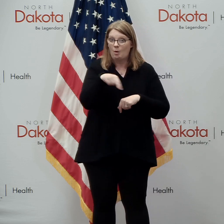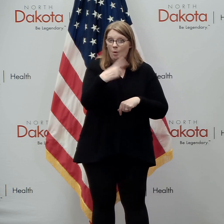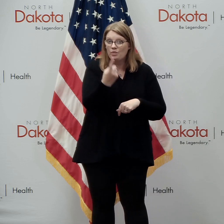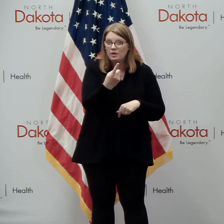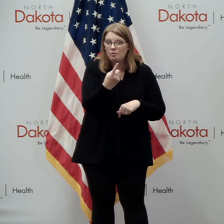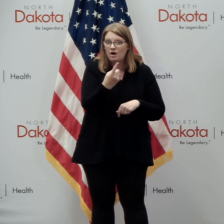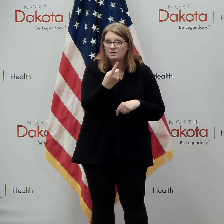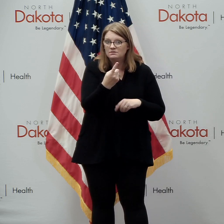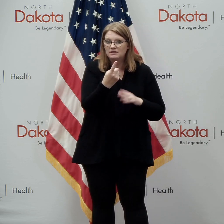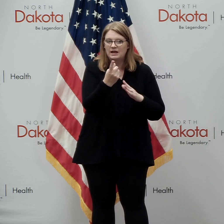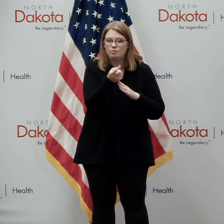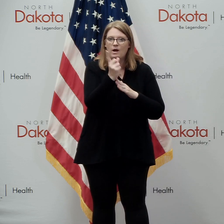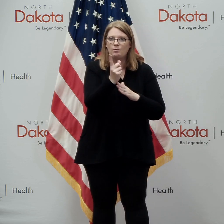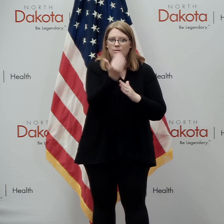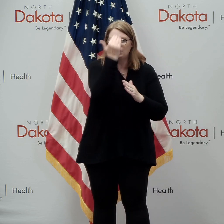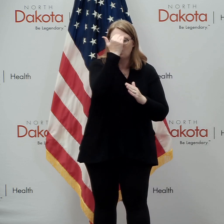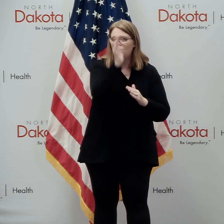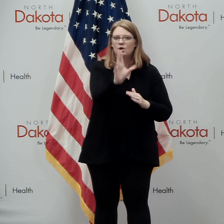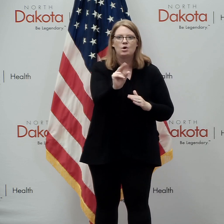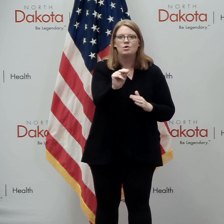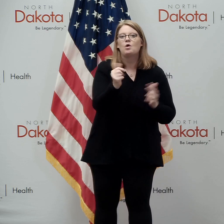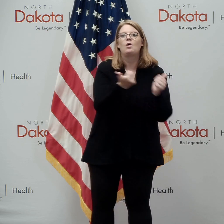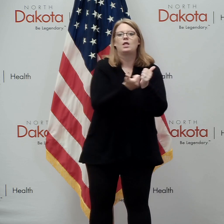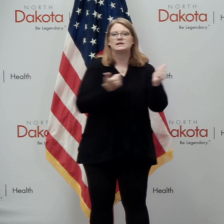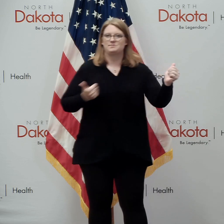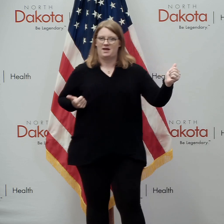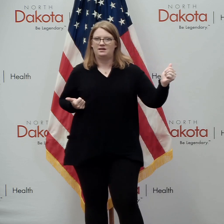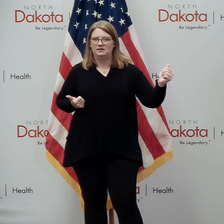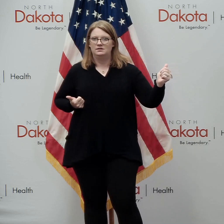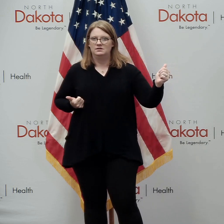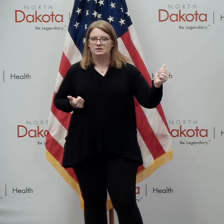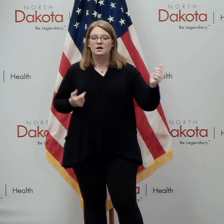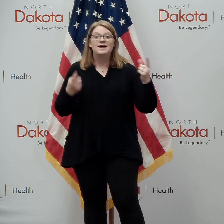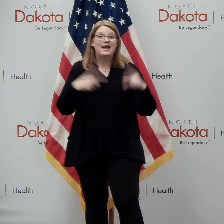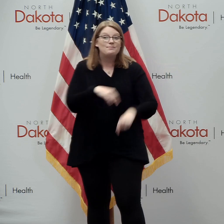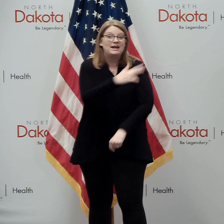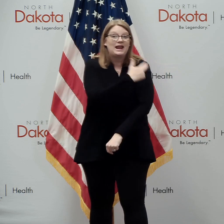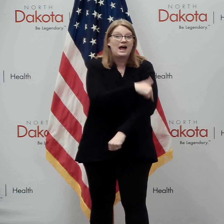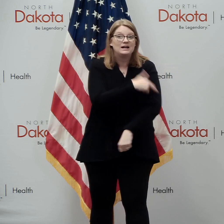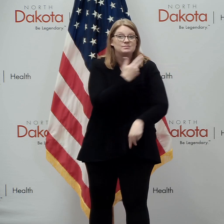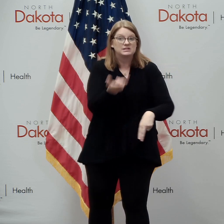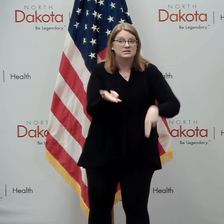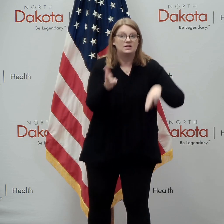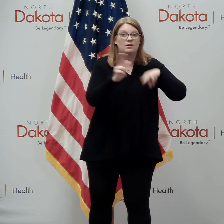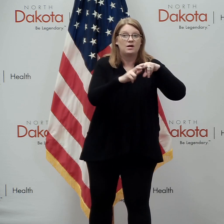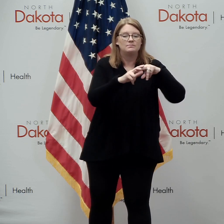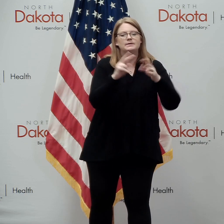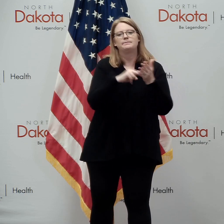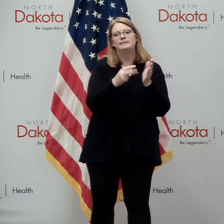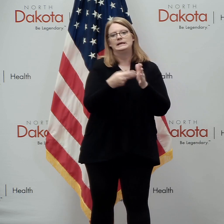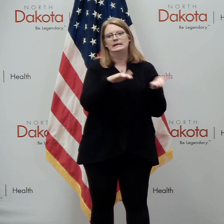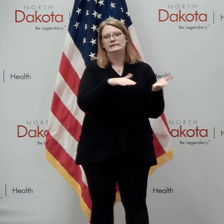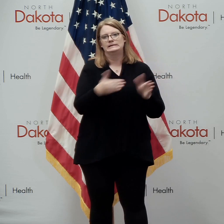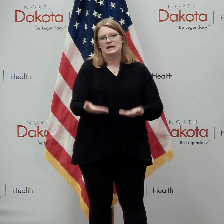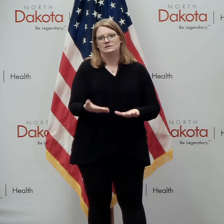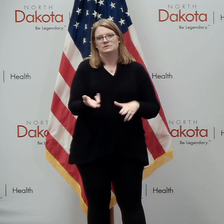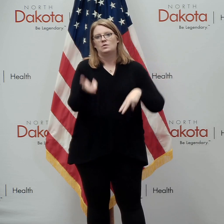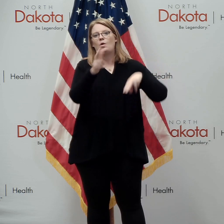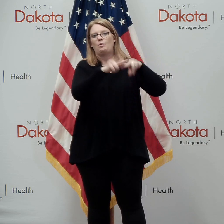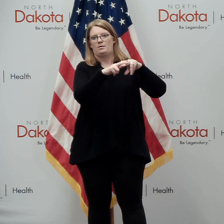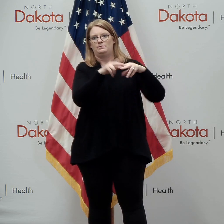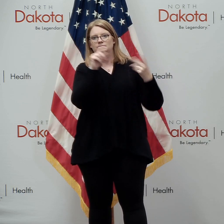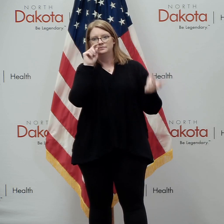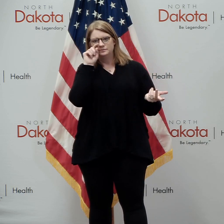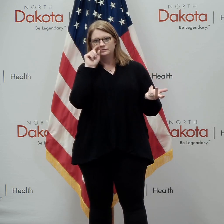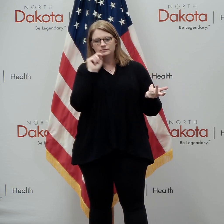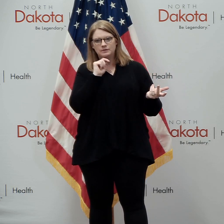lagging indicator. And we know what happens when hospitalizations go up is the deaths go up. And so deaths and hospitalizations are